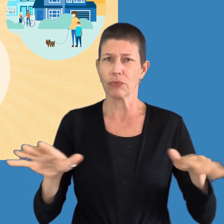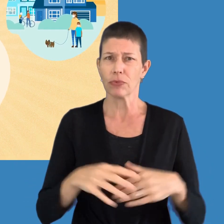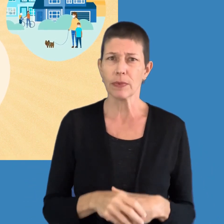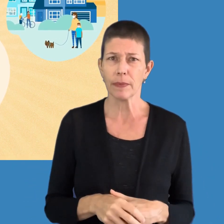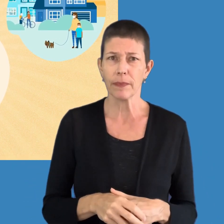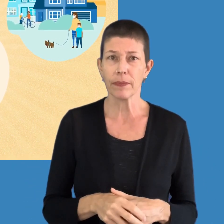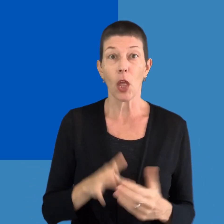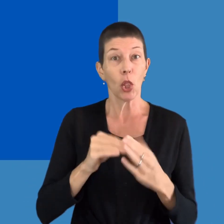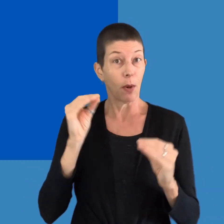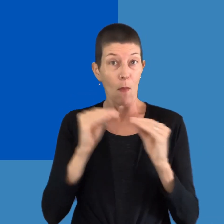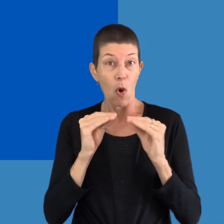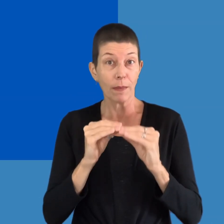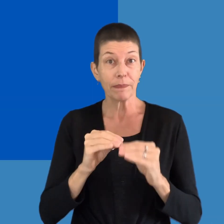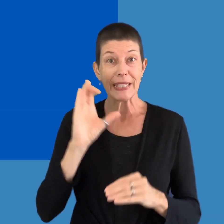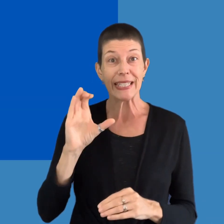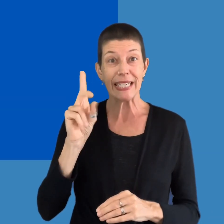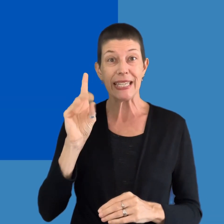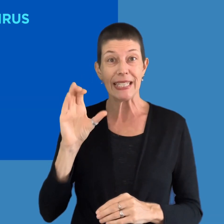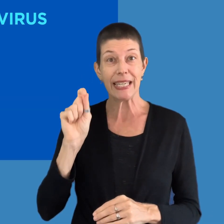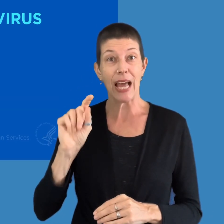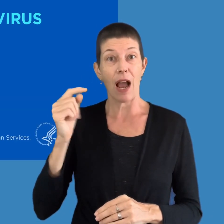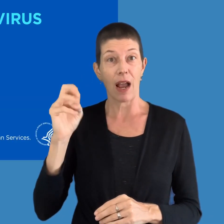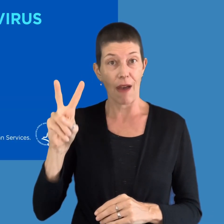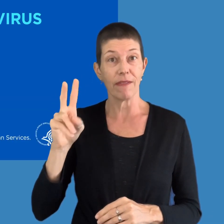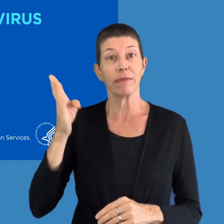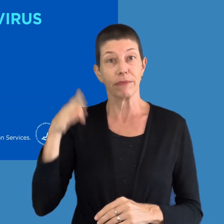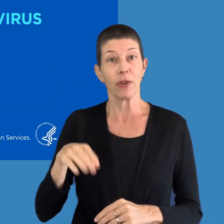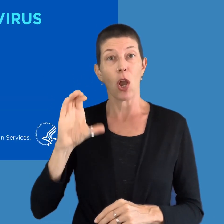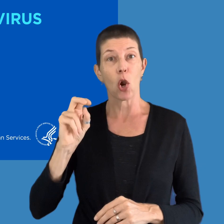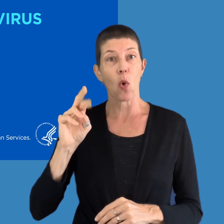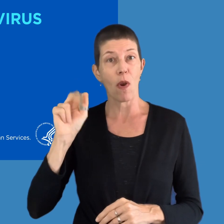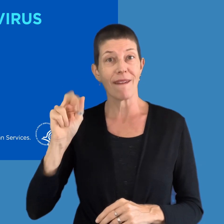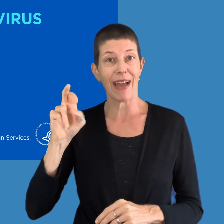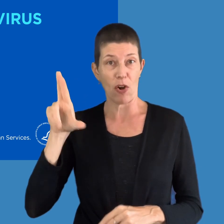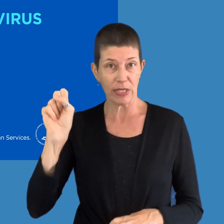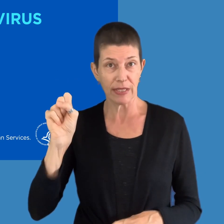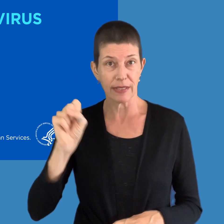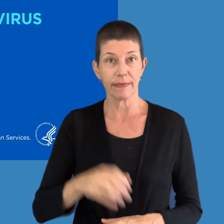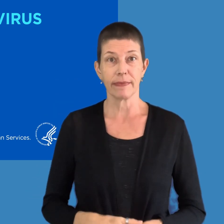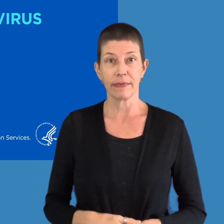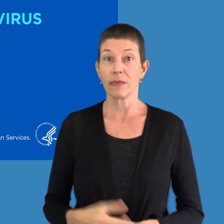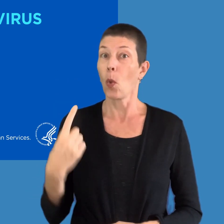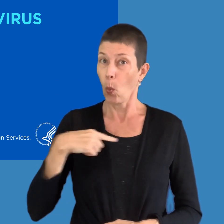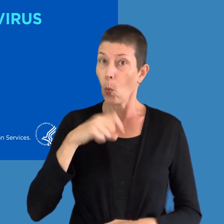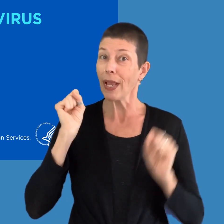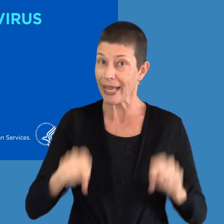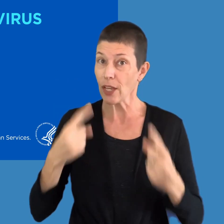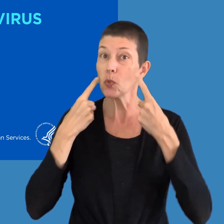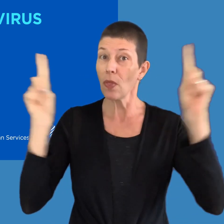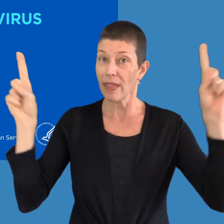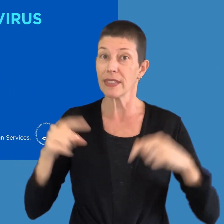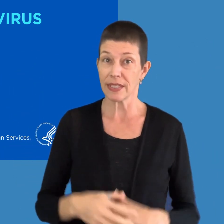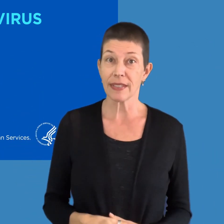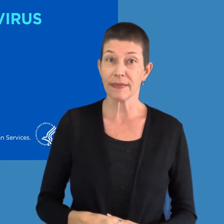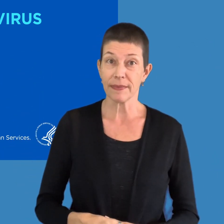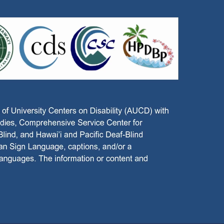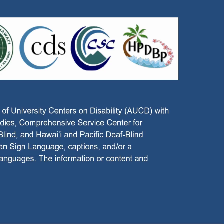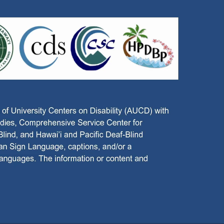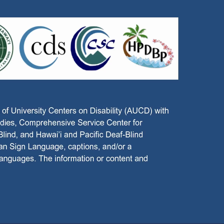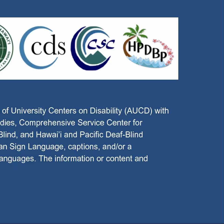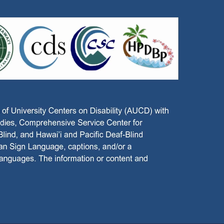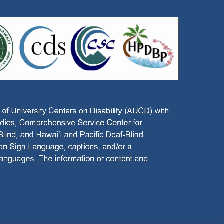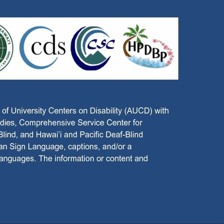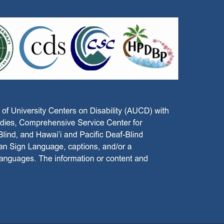disease. Learn more, cdc.gov/coronavirus. We can do this.